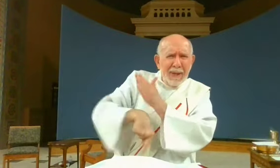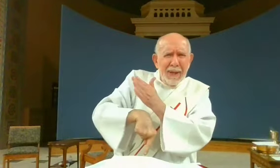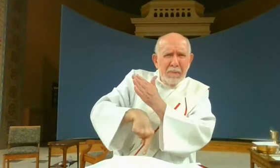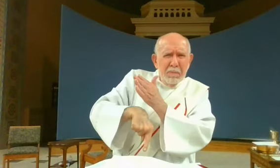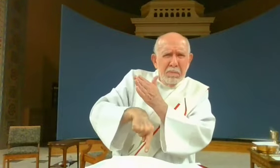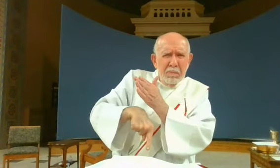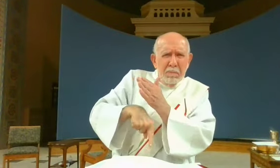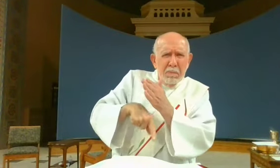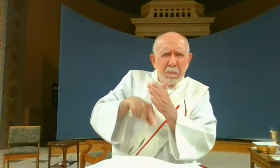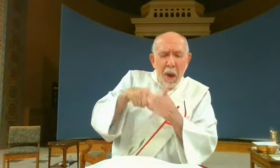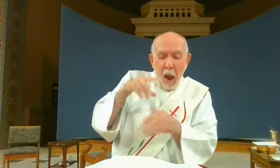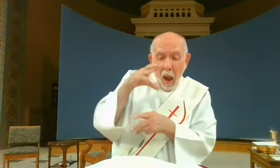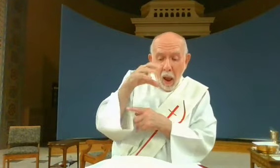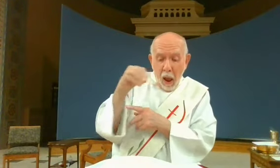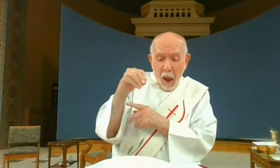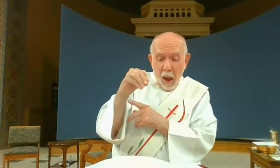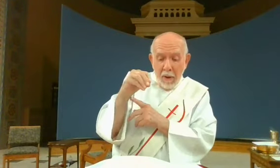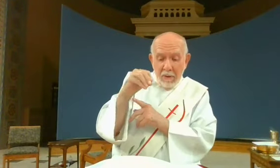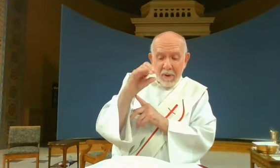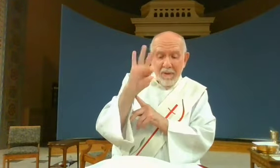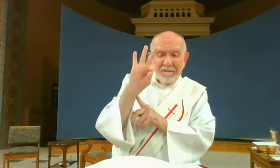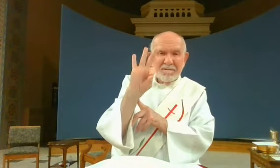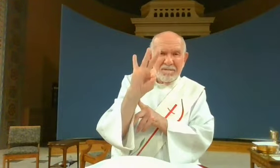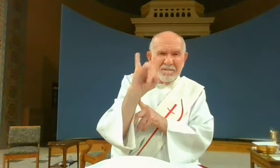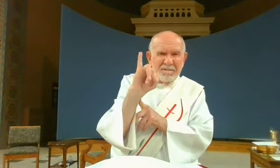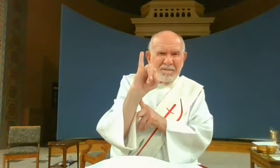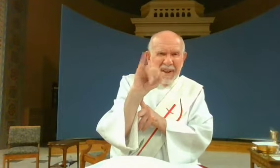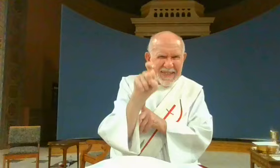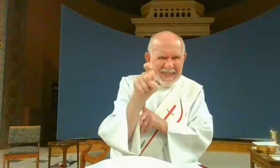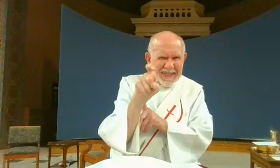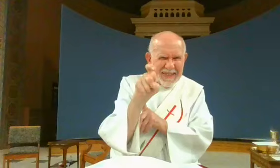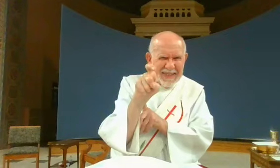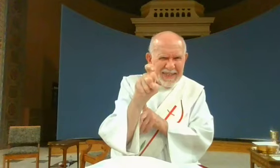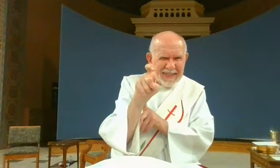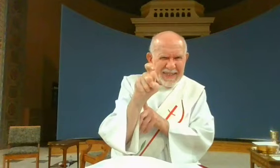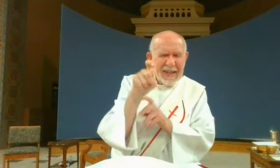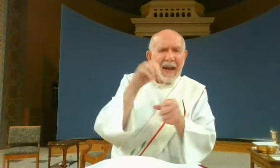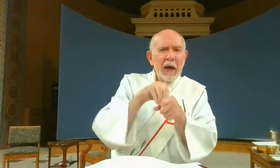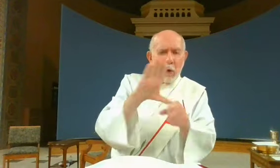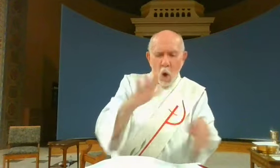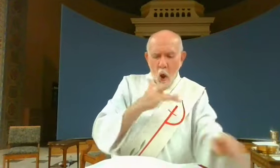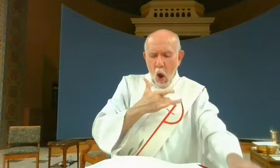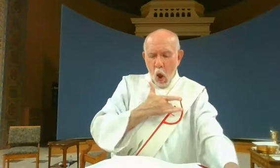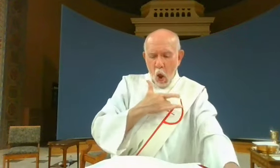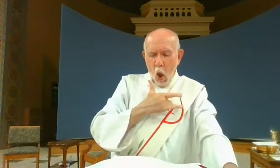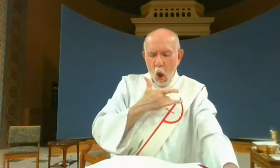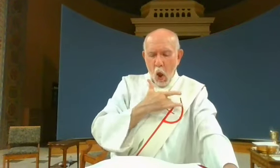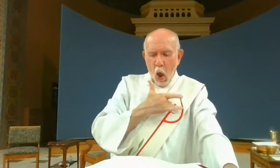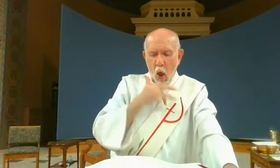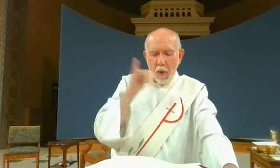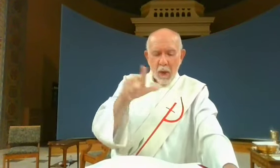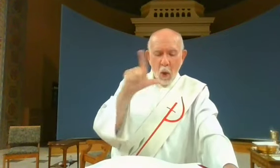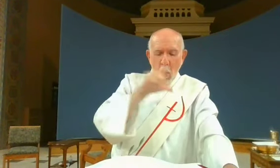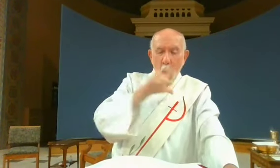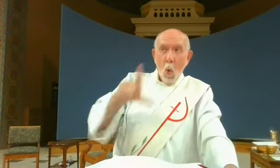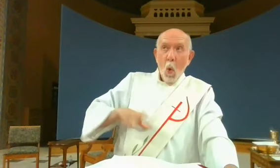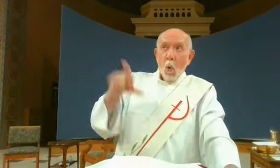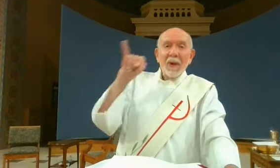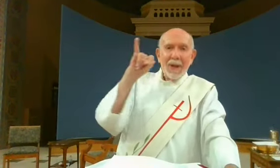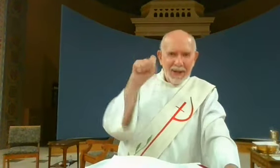know in your heart. It is deeper. And fix in your heart, the Lord